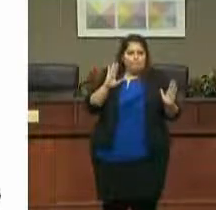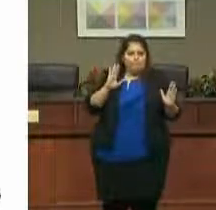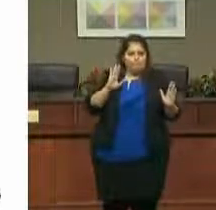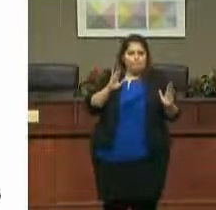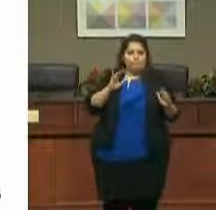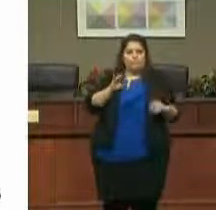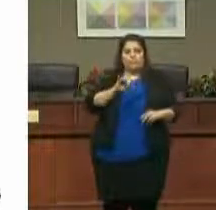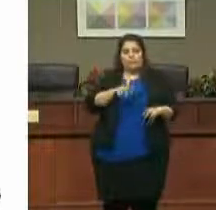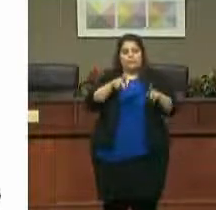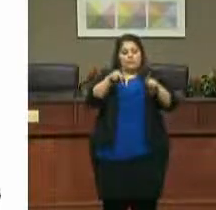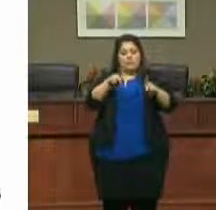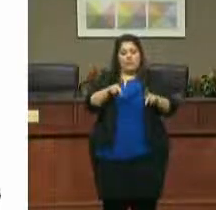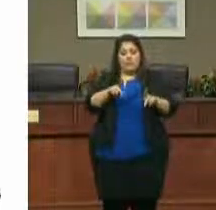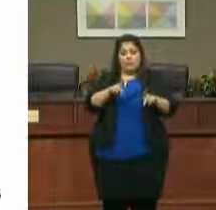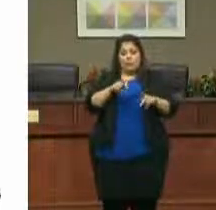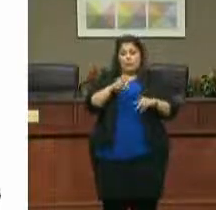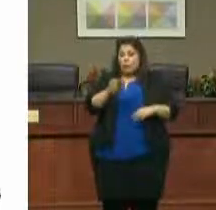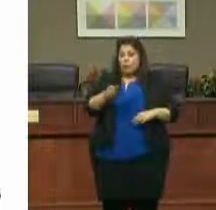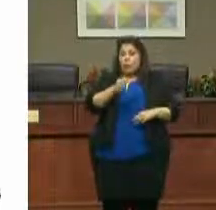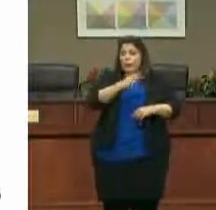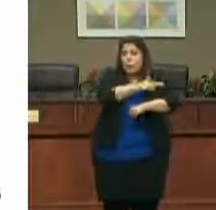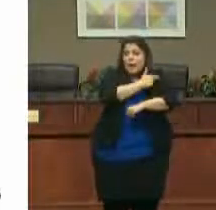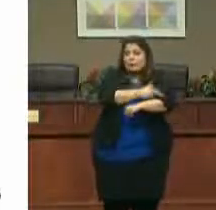only hospitalized for a day.